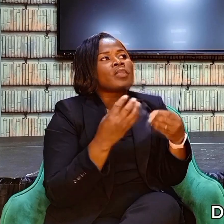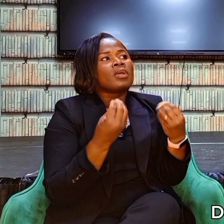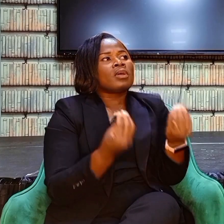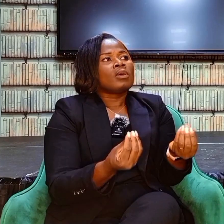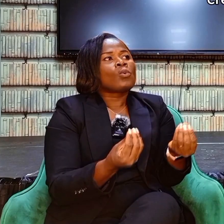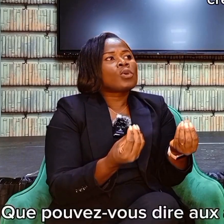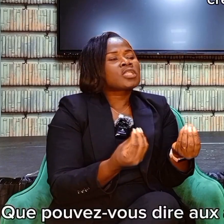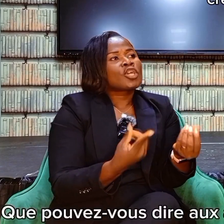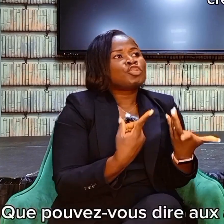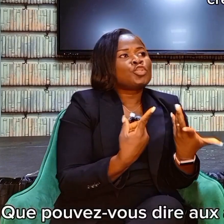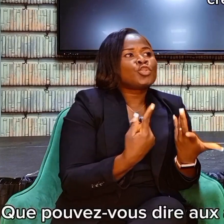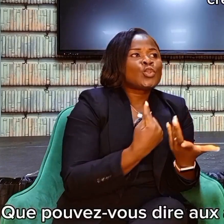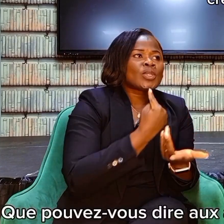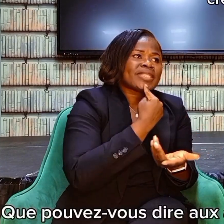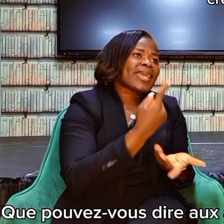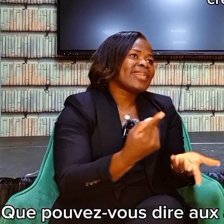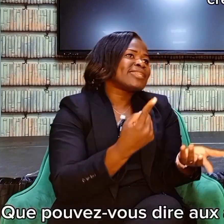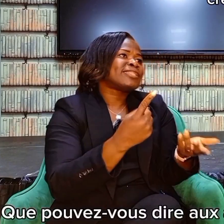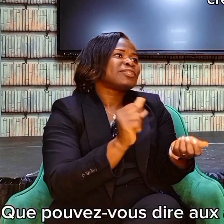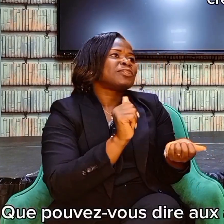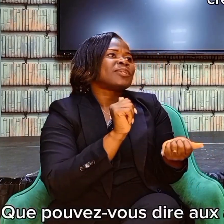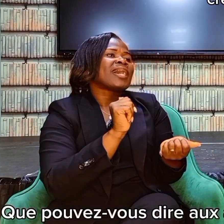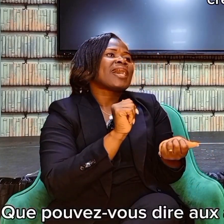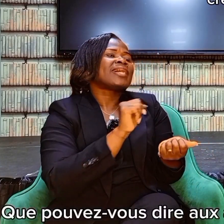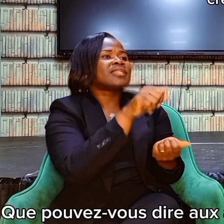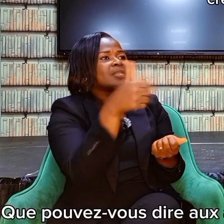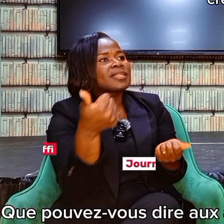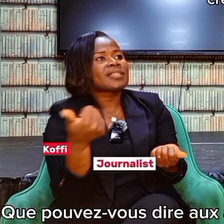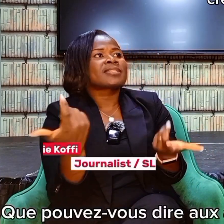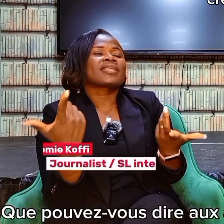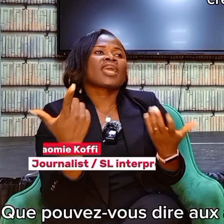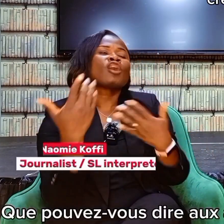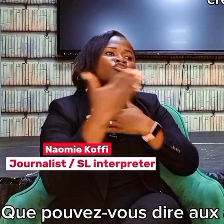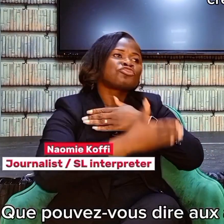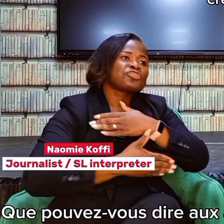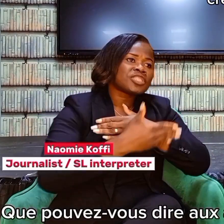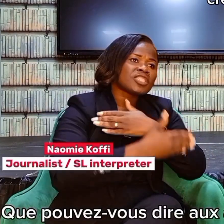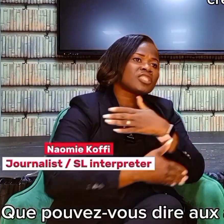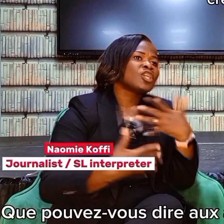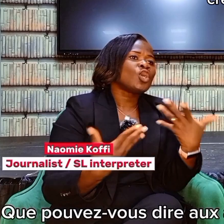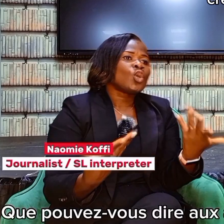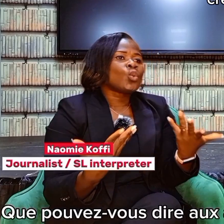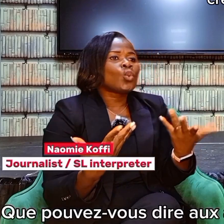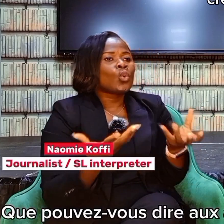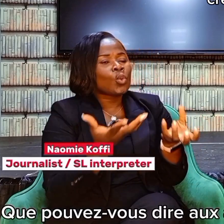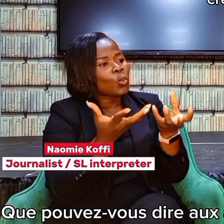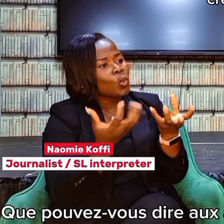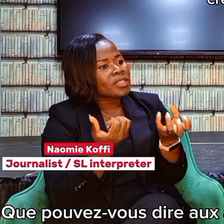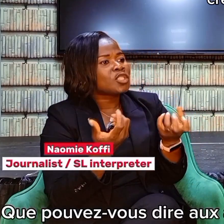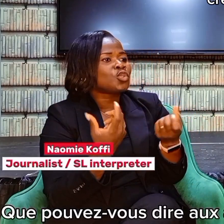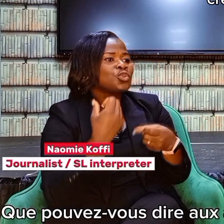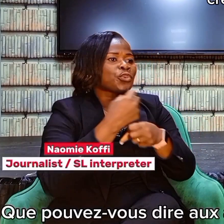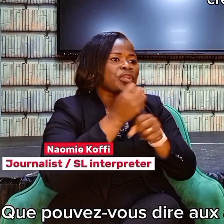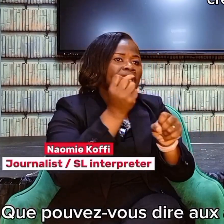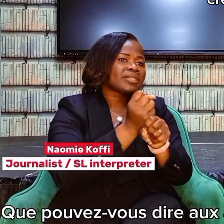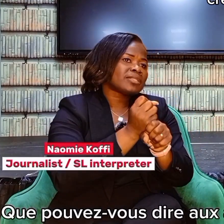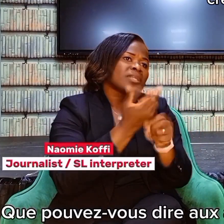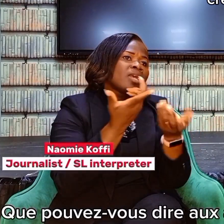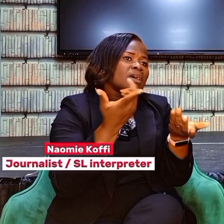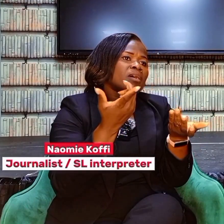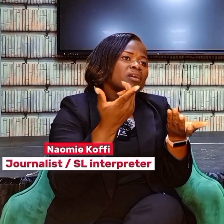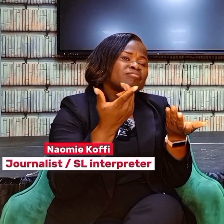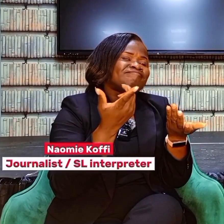So what can you tell to other countries who want to